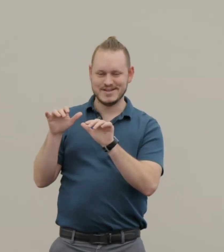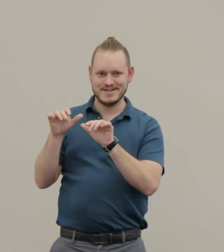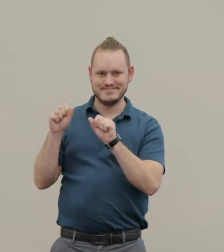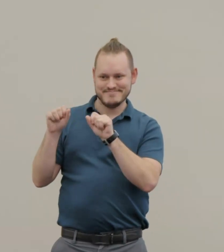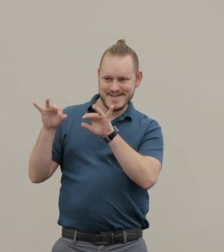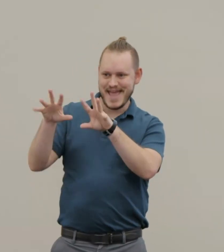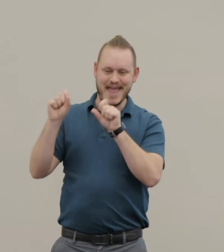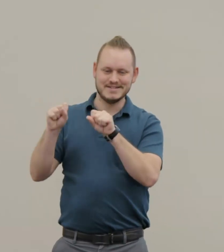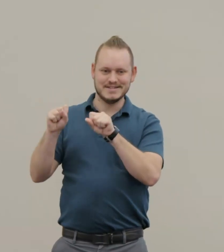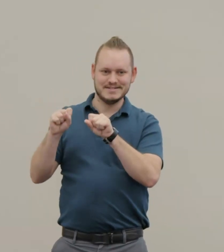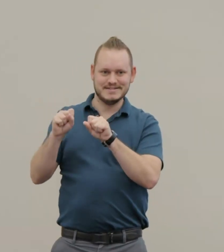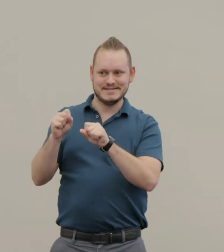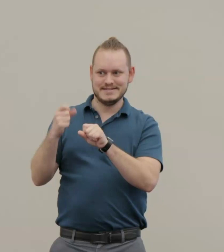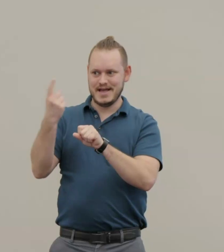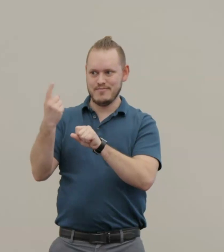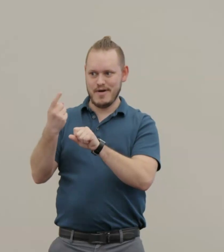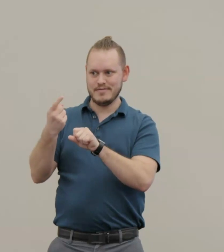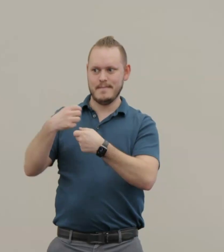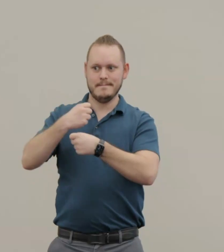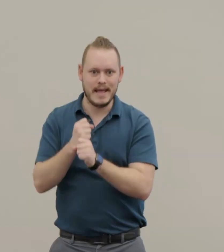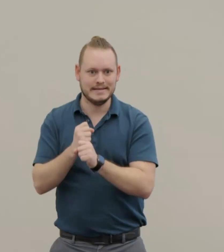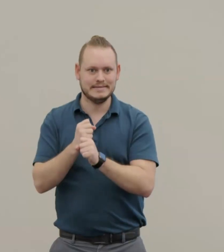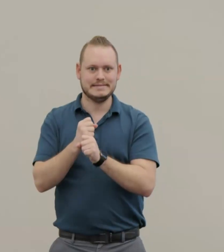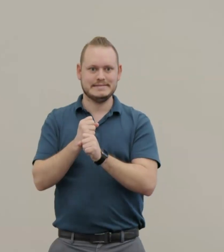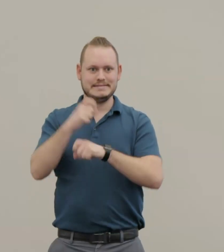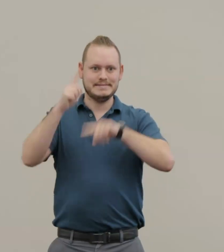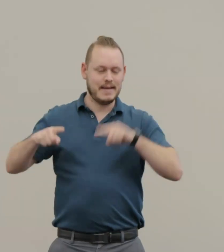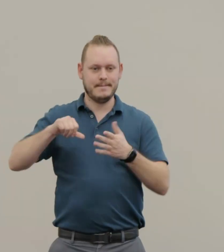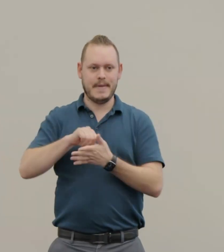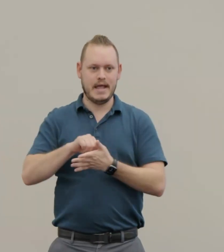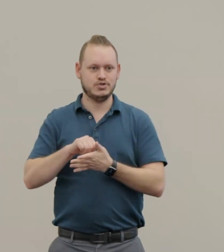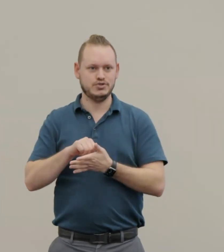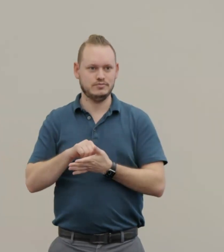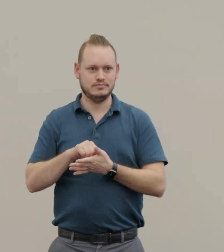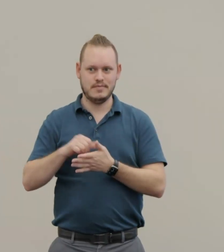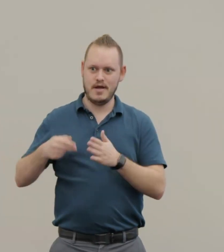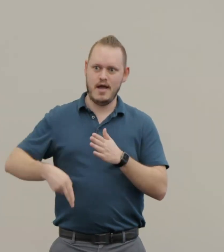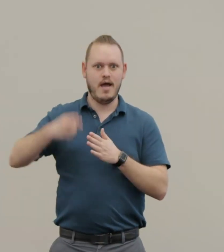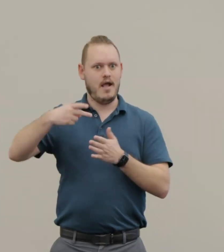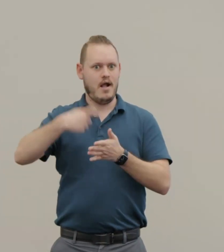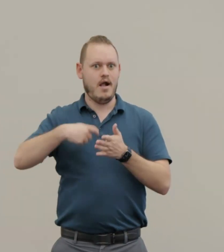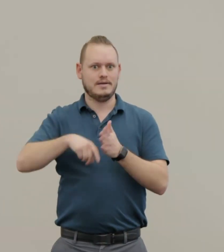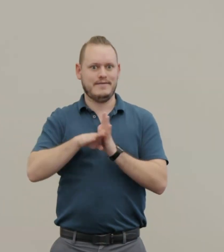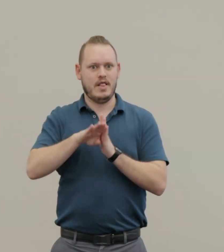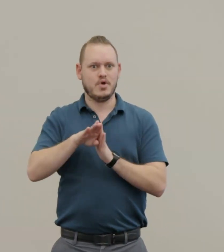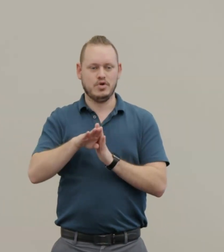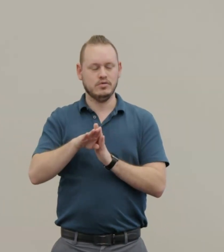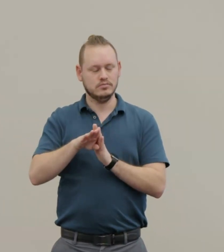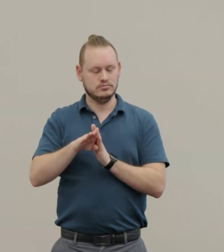to spend the time to make this dynamic page, something that has high developer cost to it.